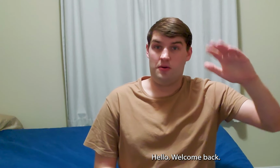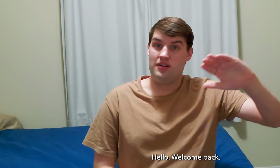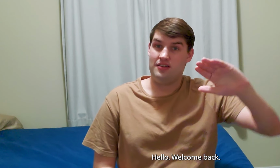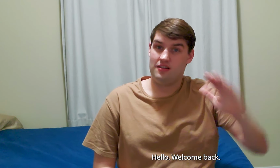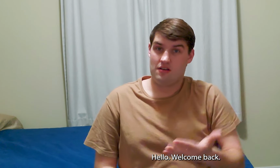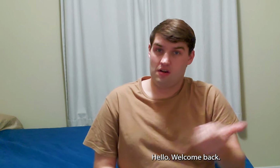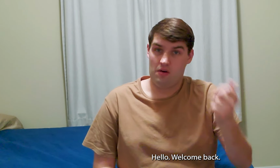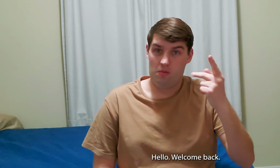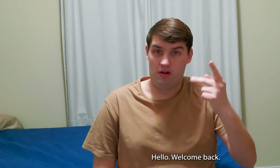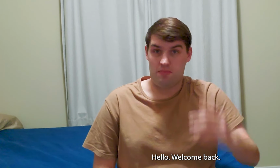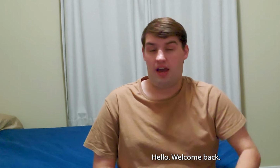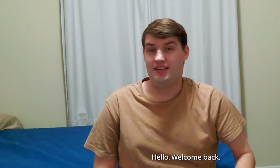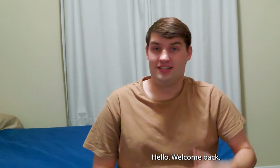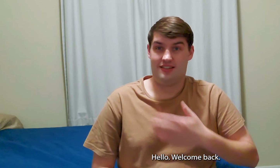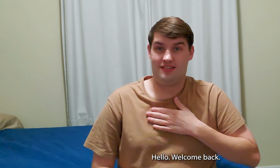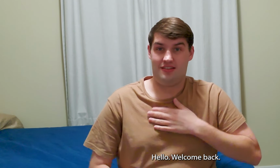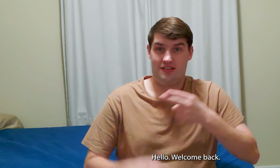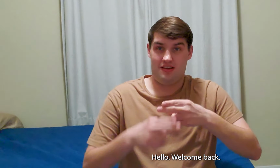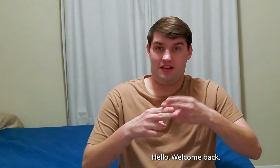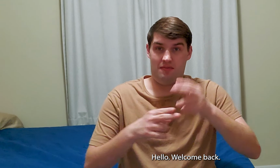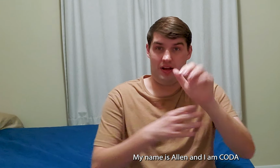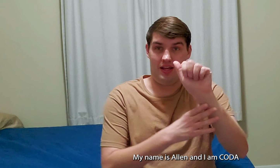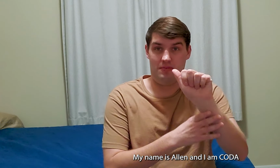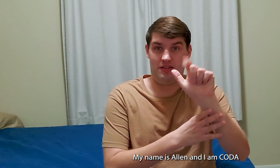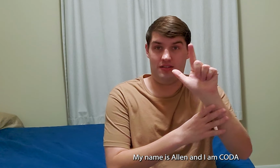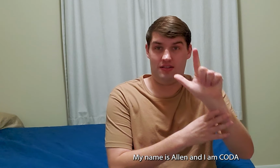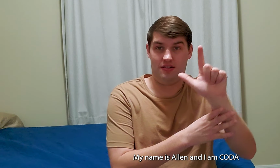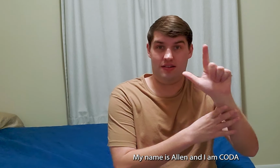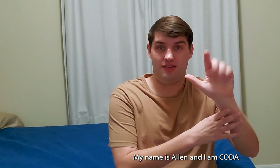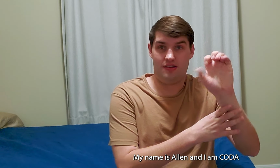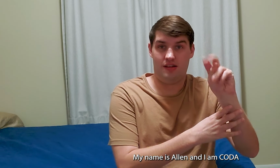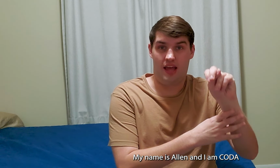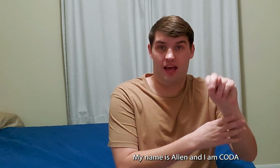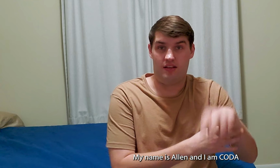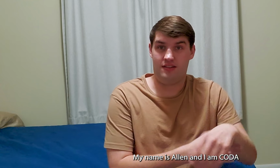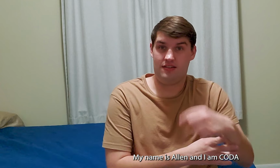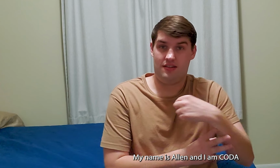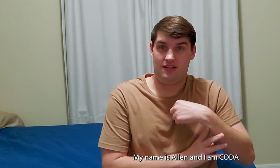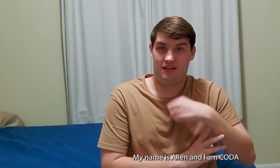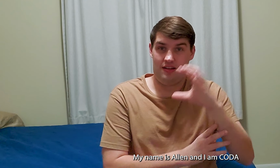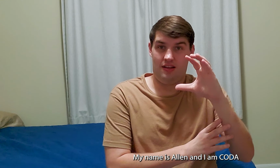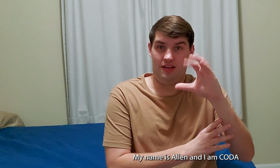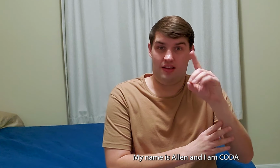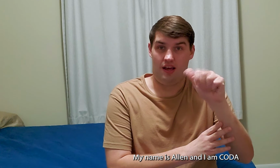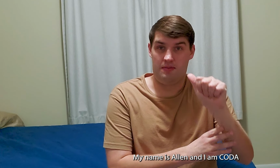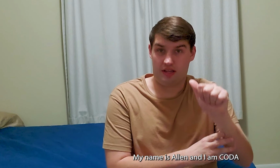Hello, welcome back. My name is Alan, and I am a